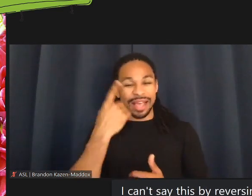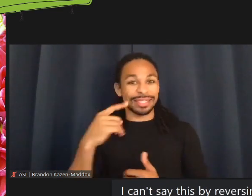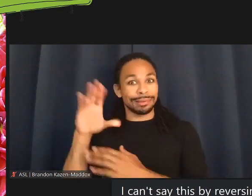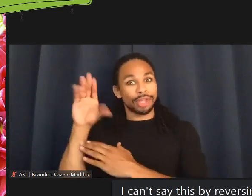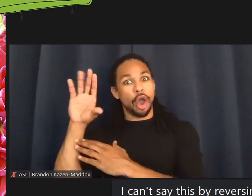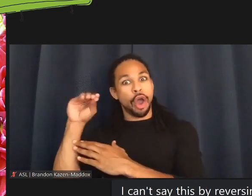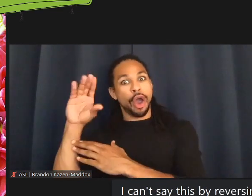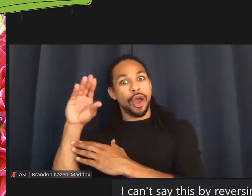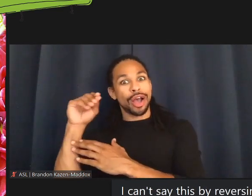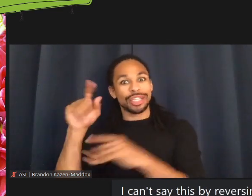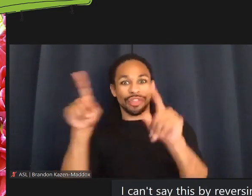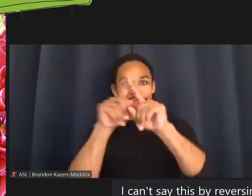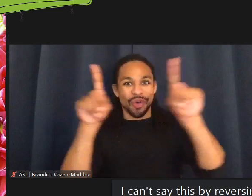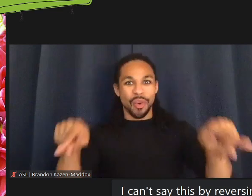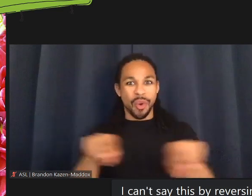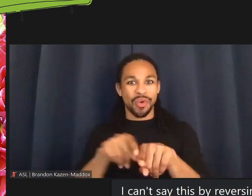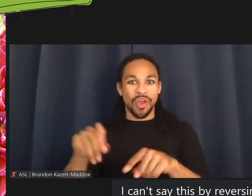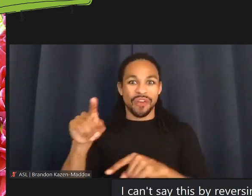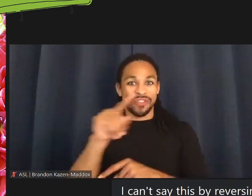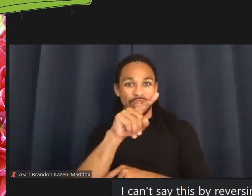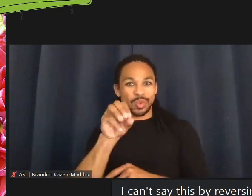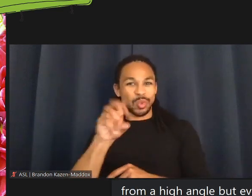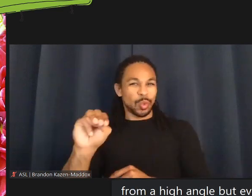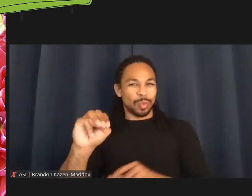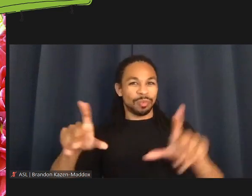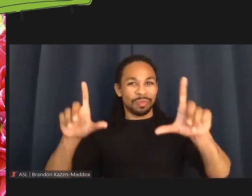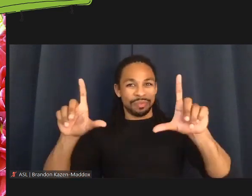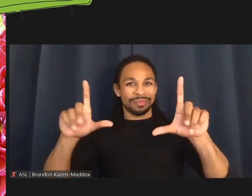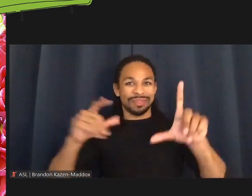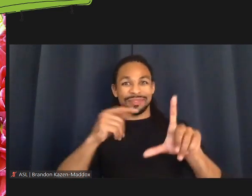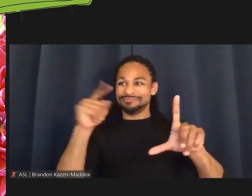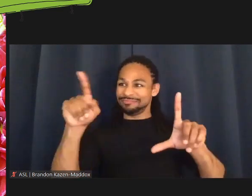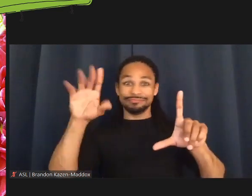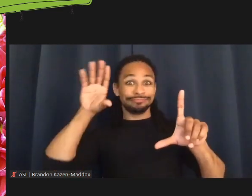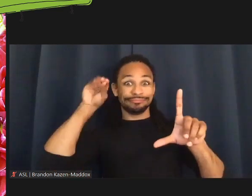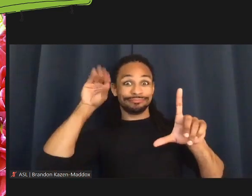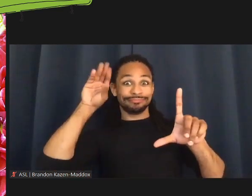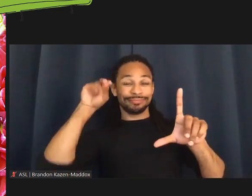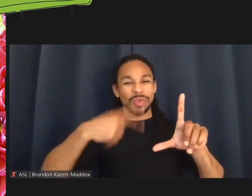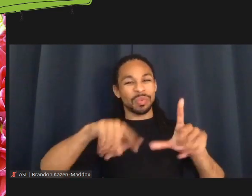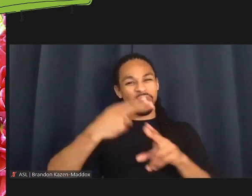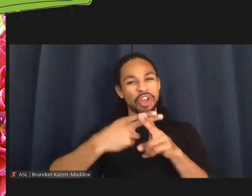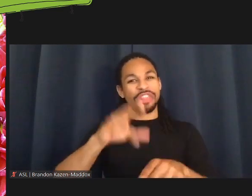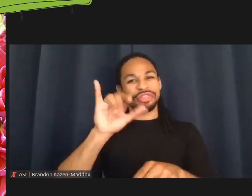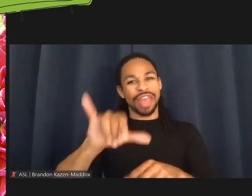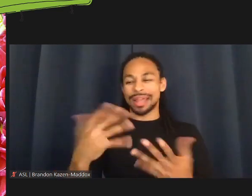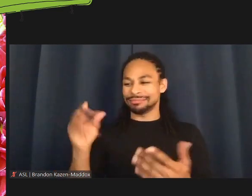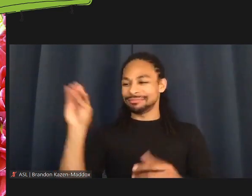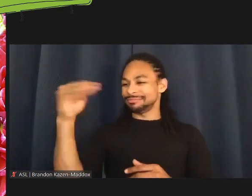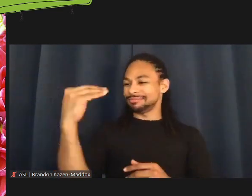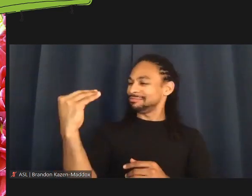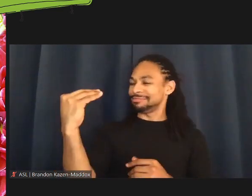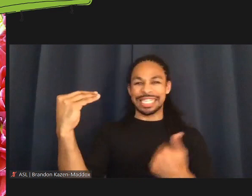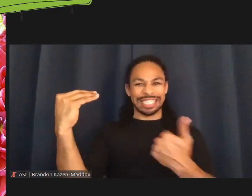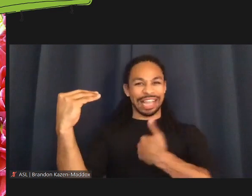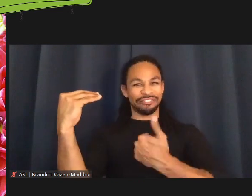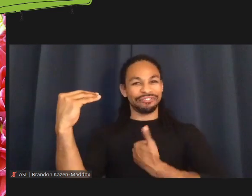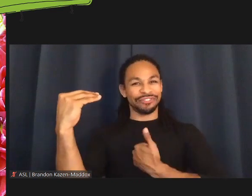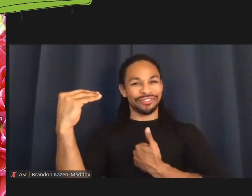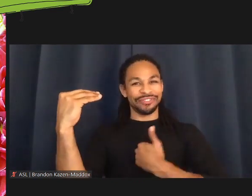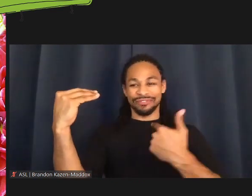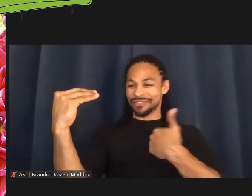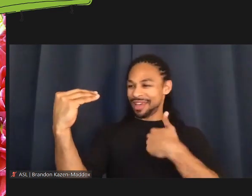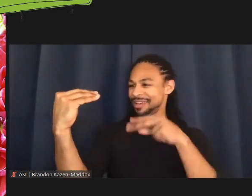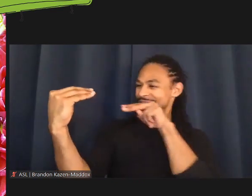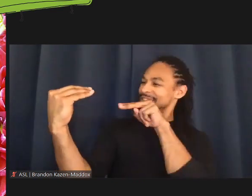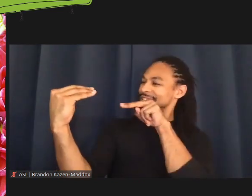it, what we call a self. As if I have snuck my hand into its hollow to dance